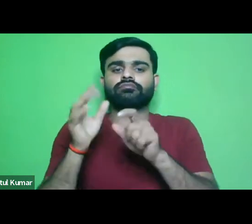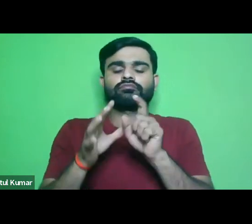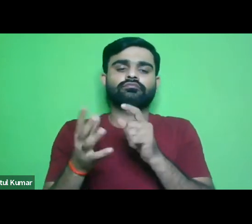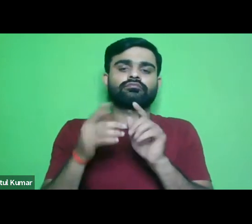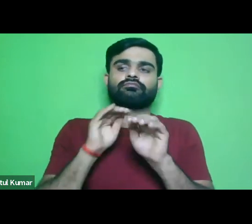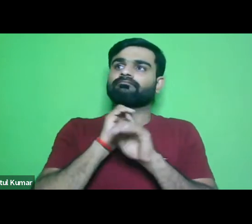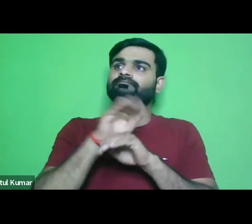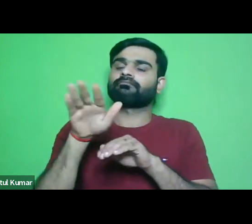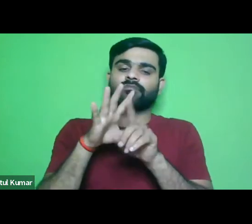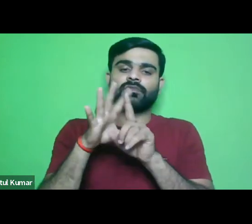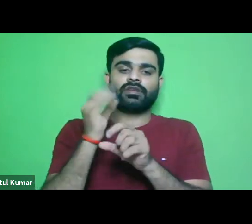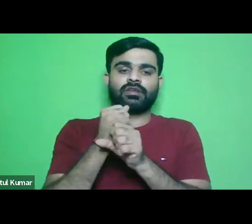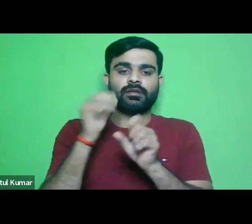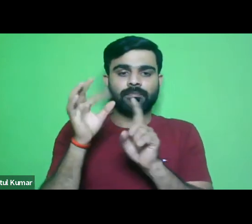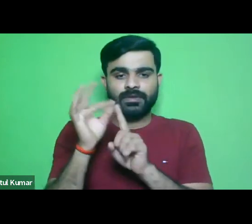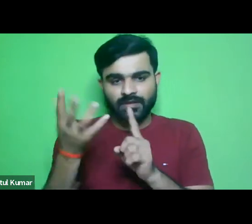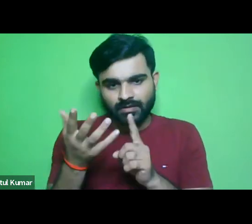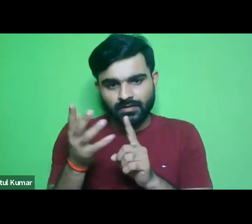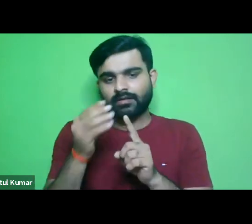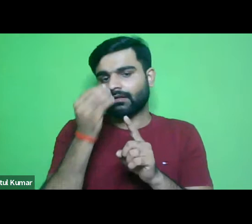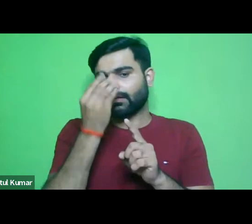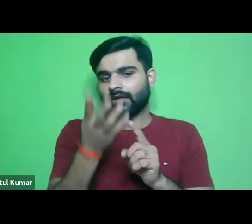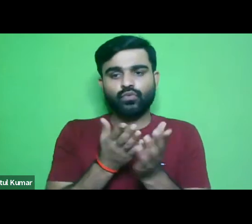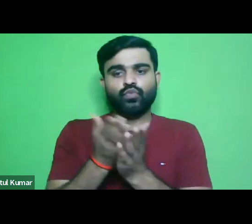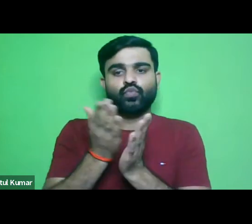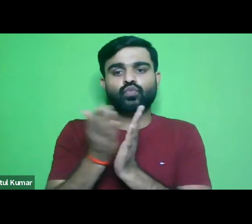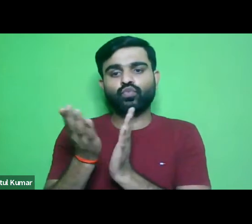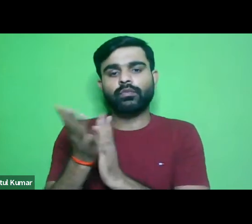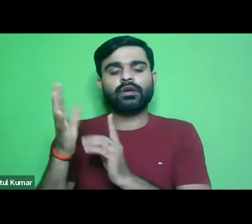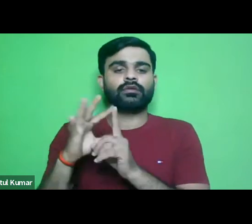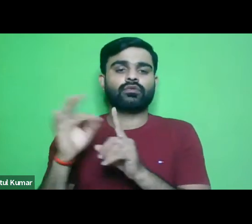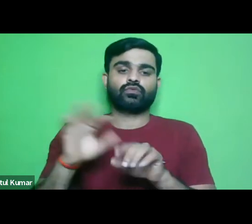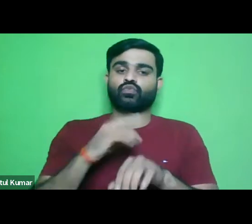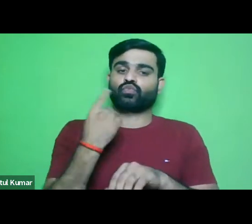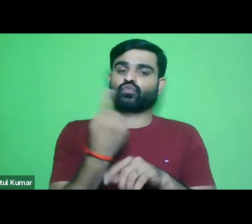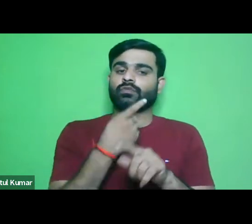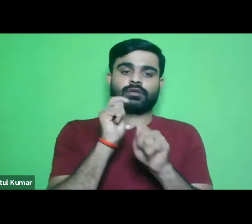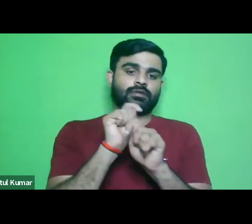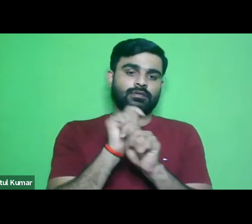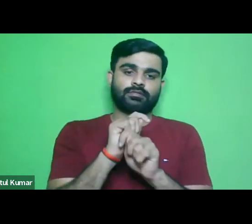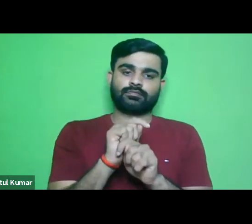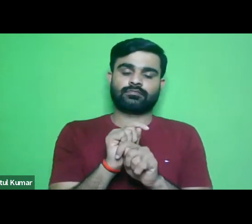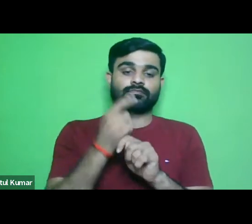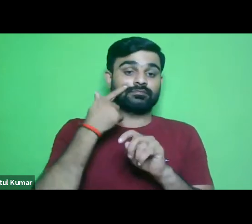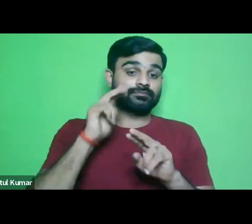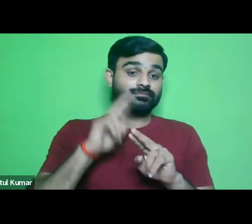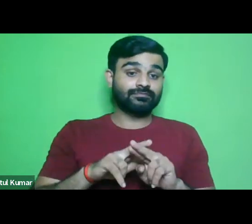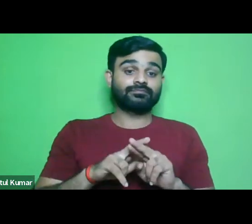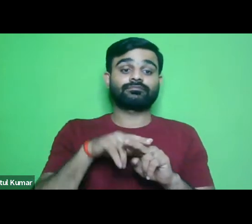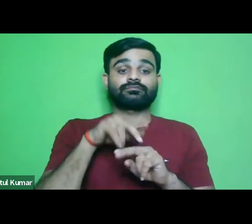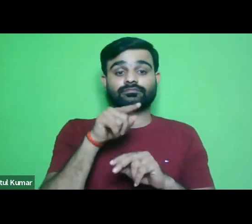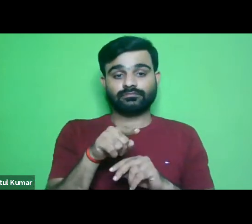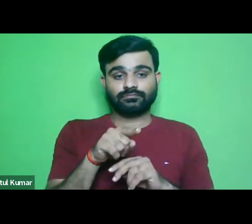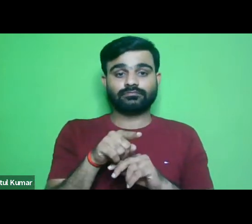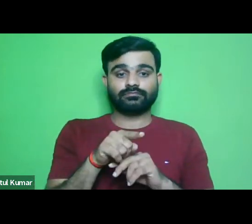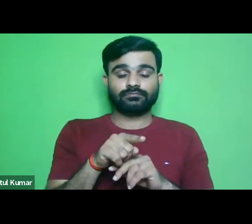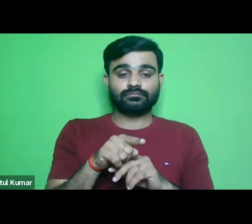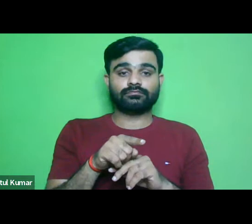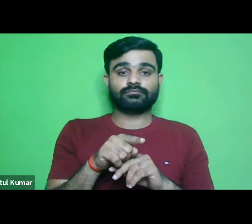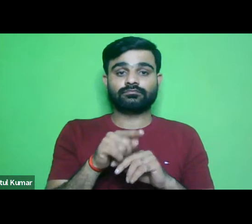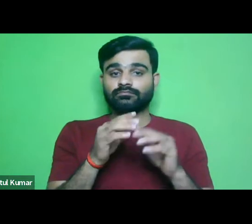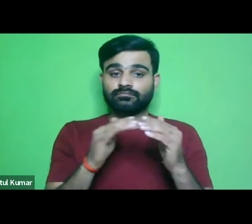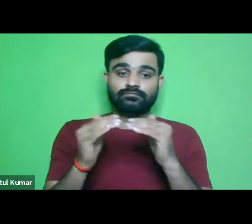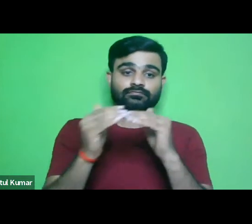in the GDPR as an easier way of doing that. But that only works, by the way, if it ends up being the